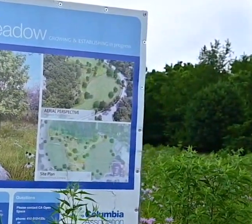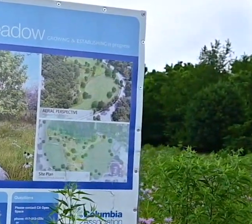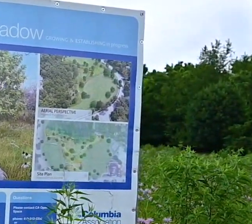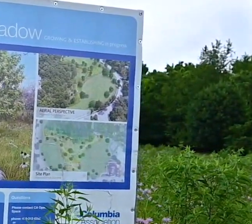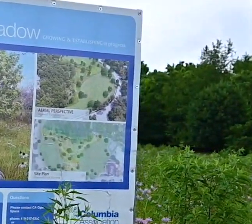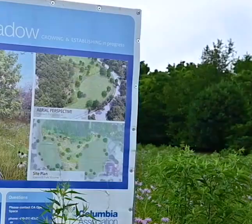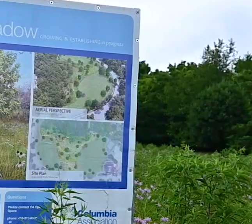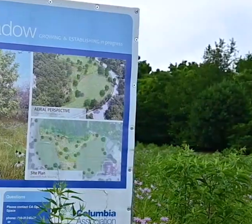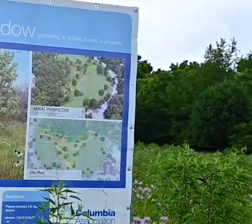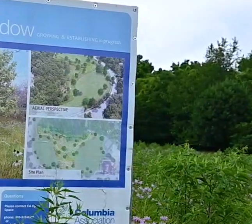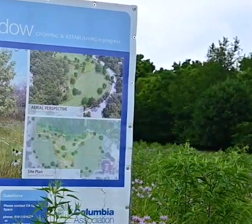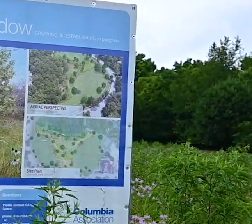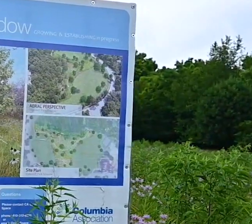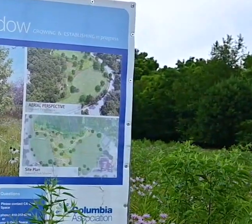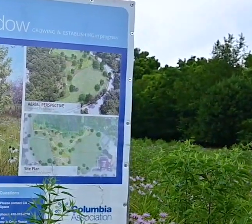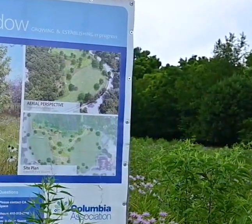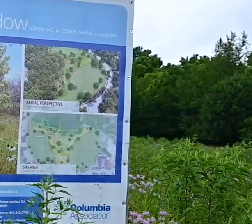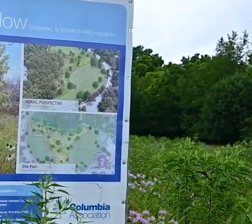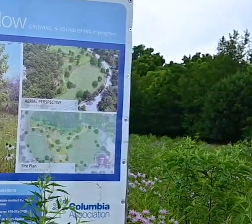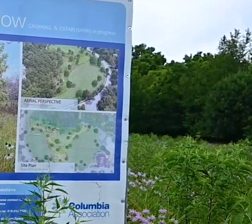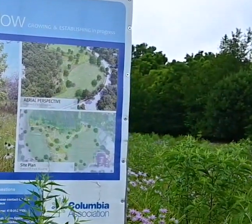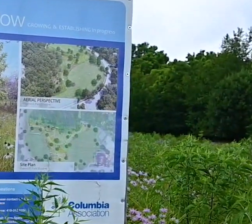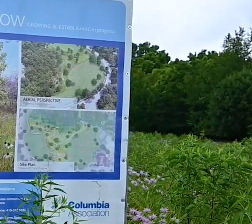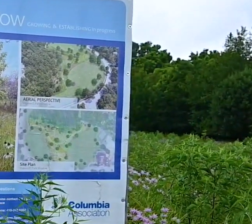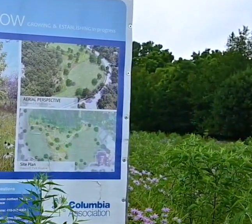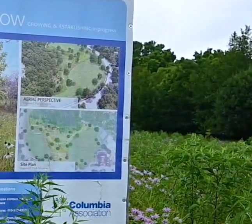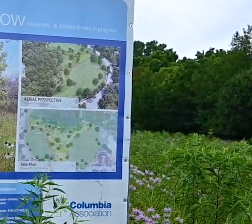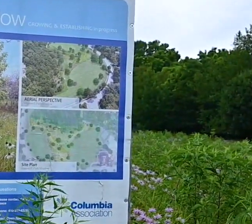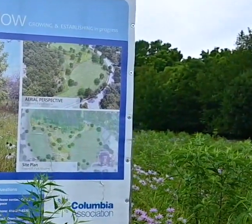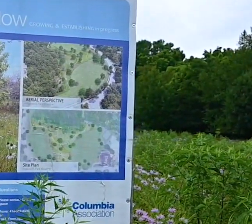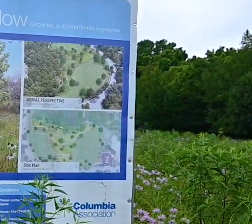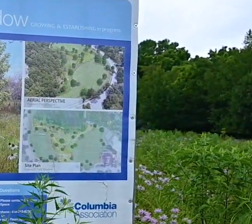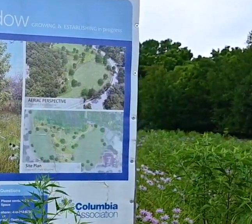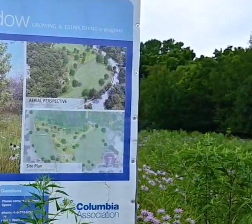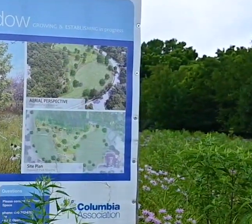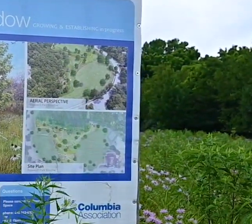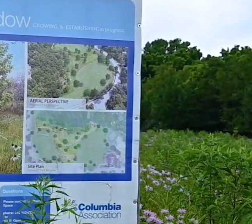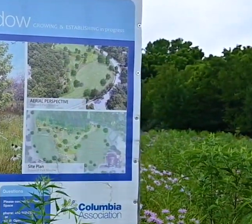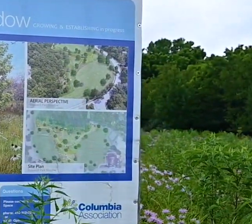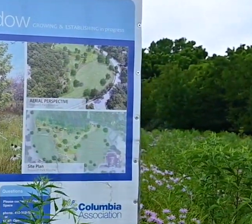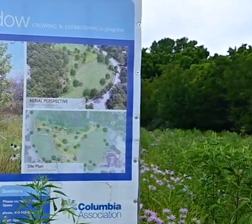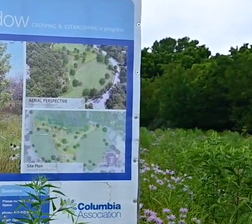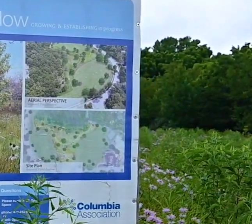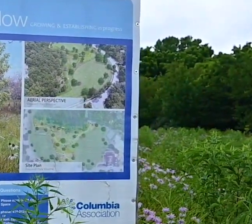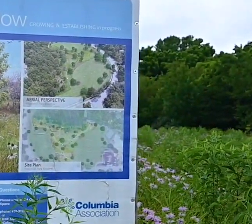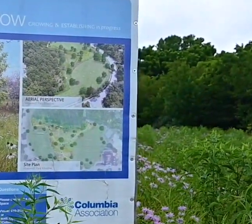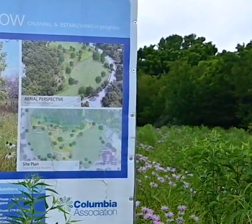perfectly appropriate that we are here where we can hope well for the future. Thank you.